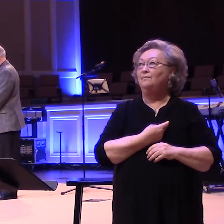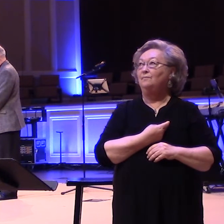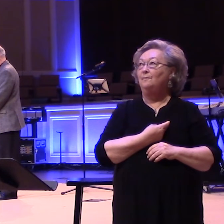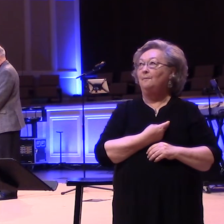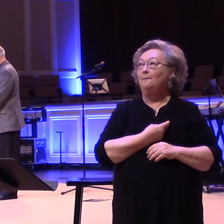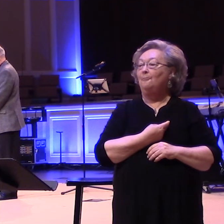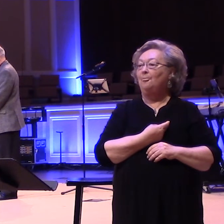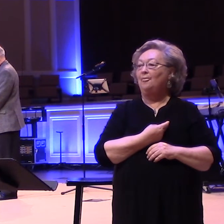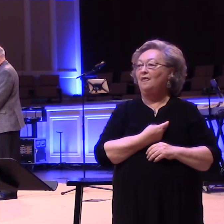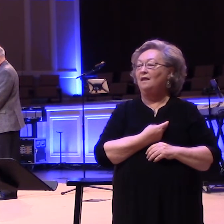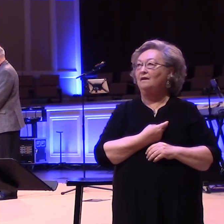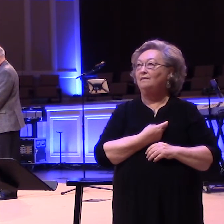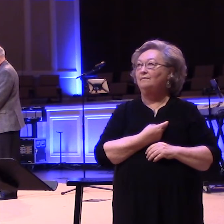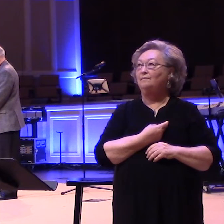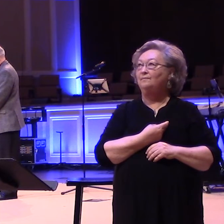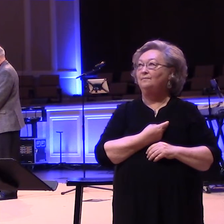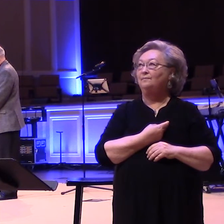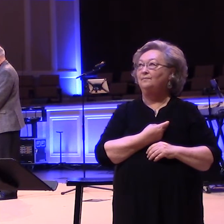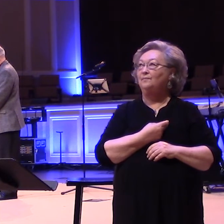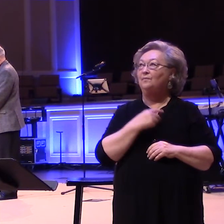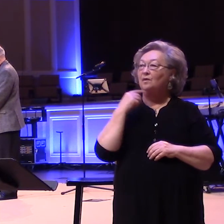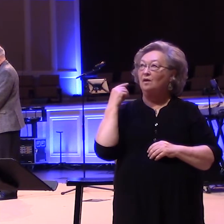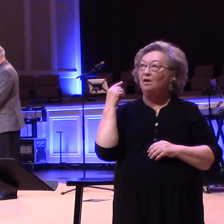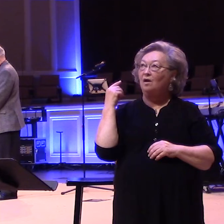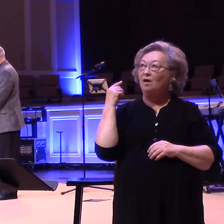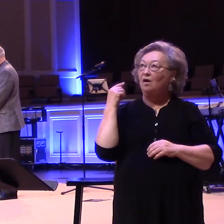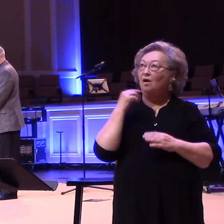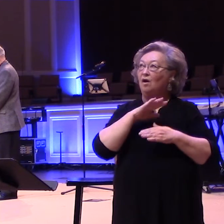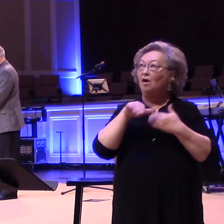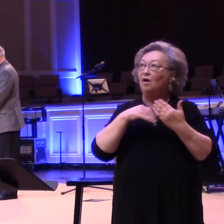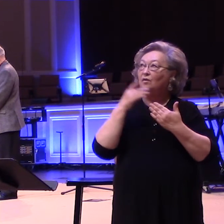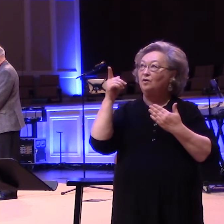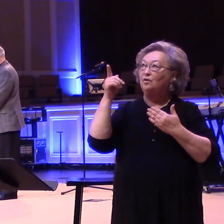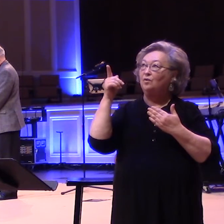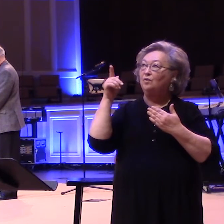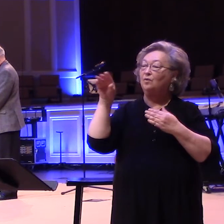Because that's all you've ever been trying to do with us.